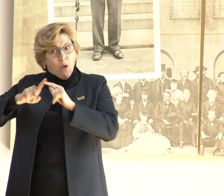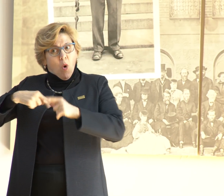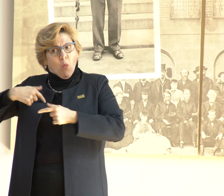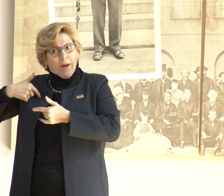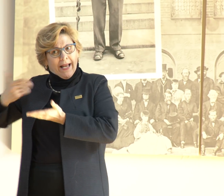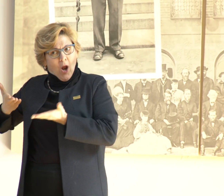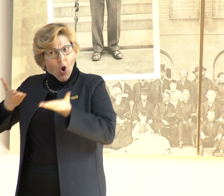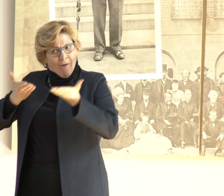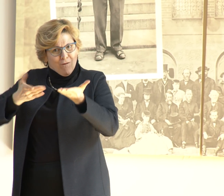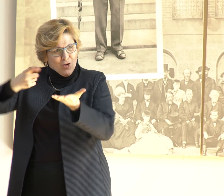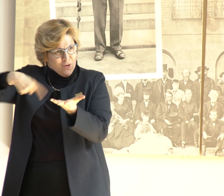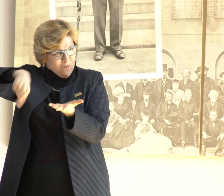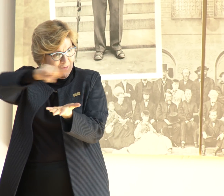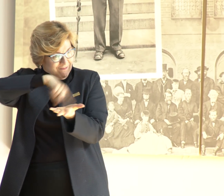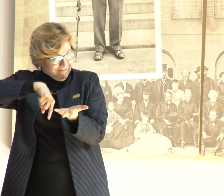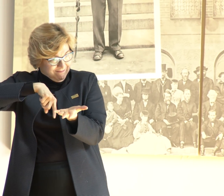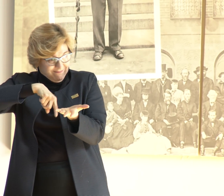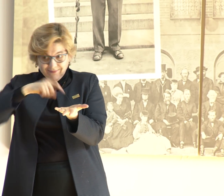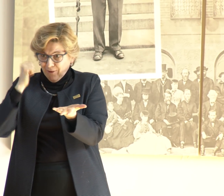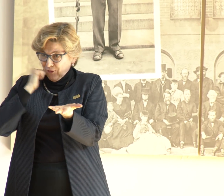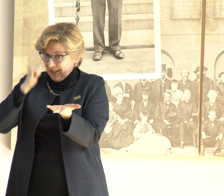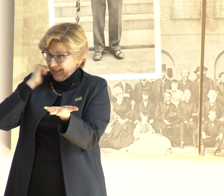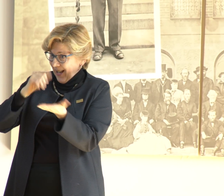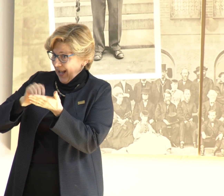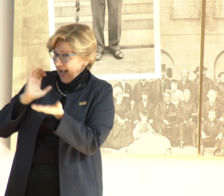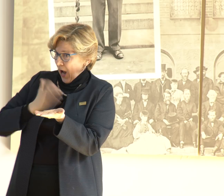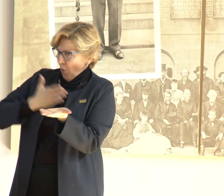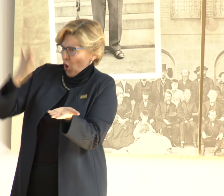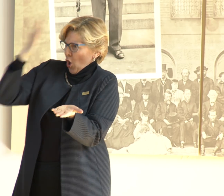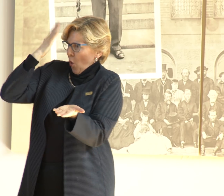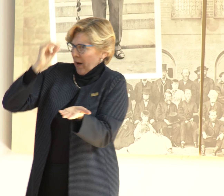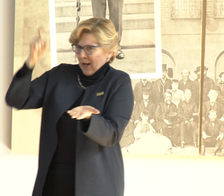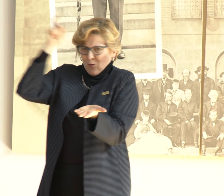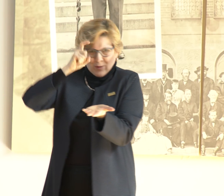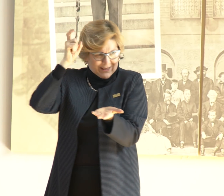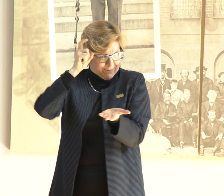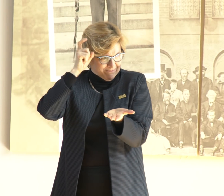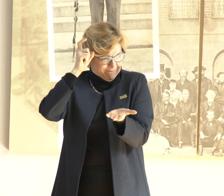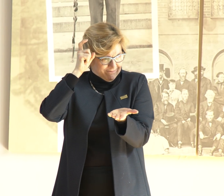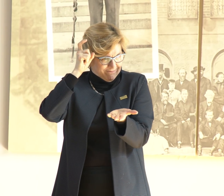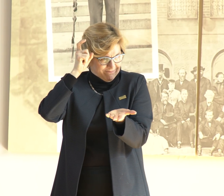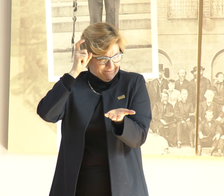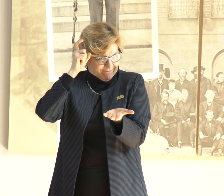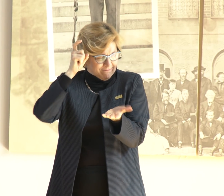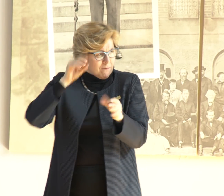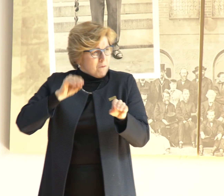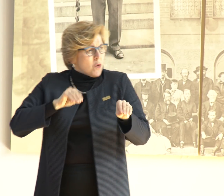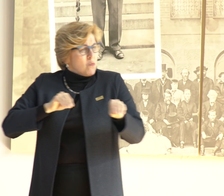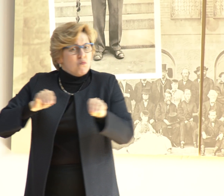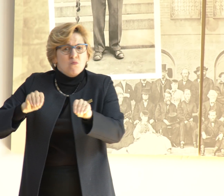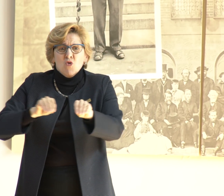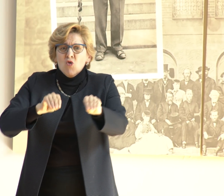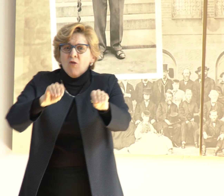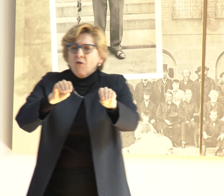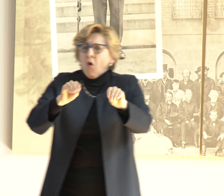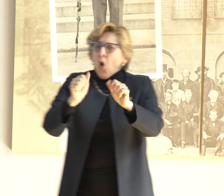that we should pay attention to our community and what we have to offer our community in terms of our knowledge and wisdom every